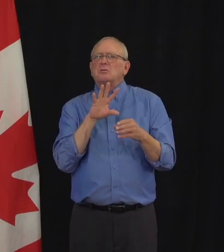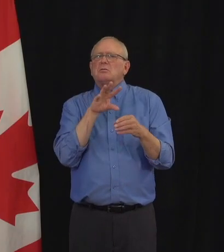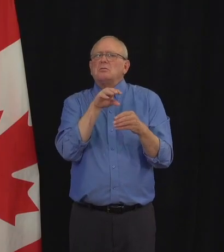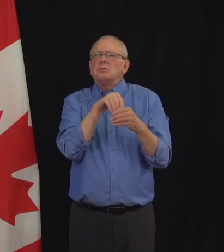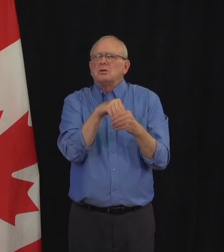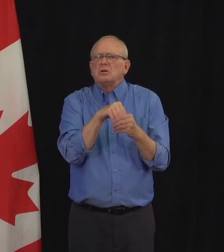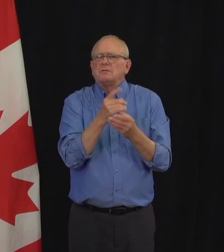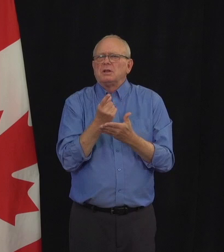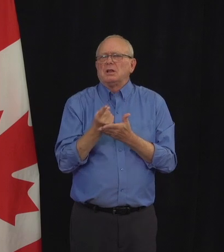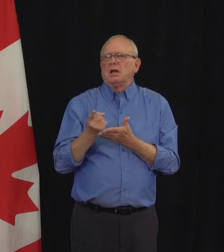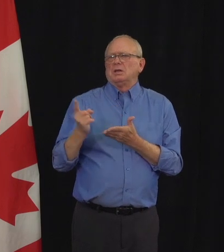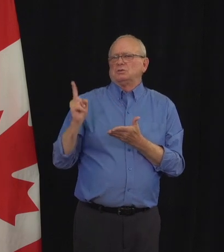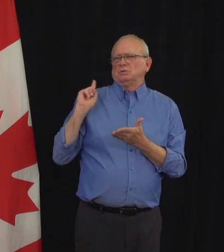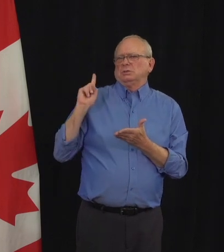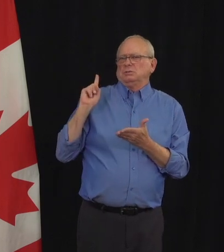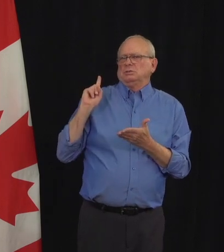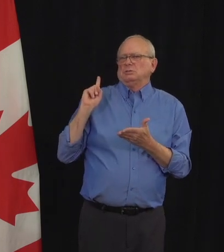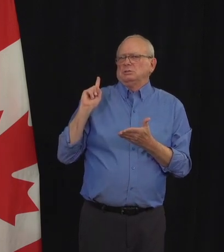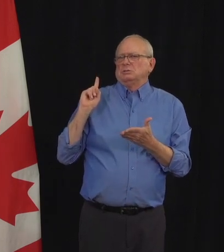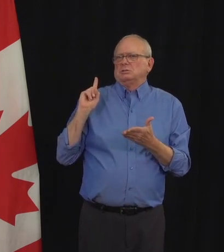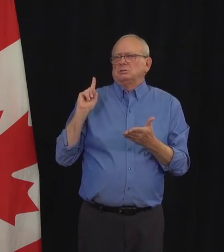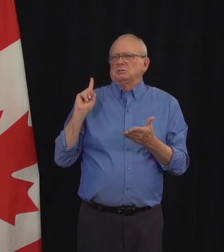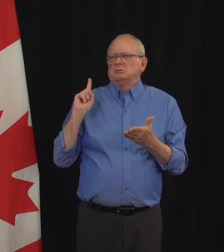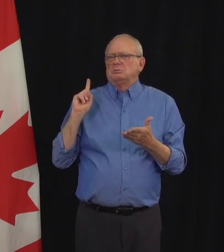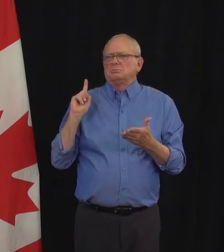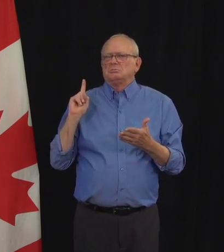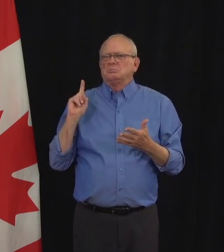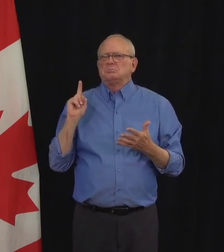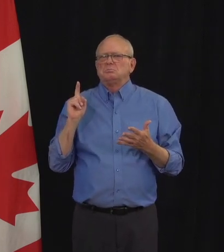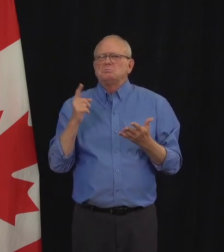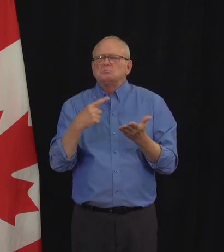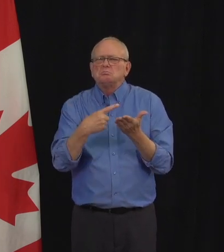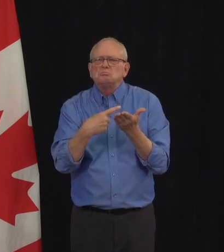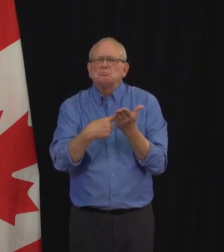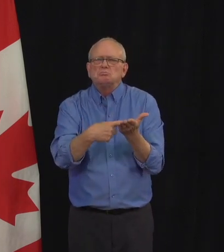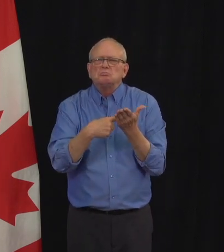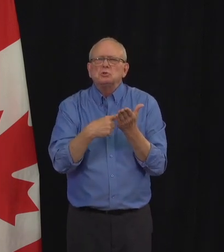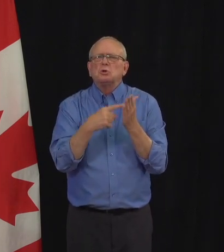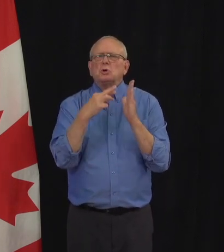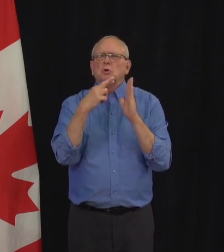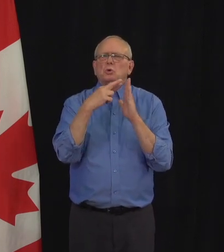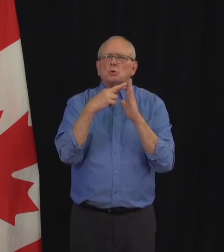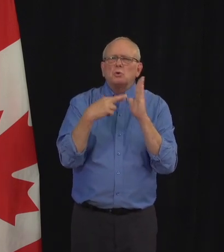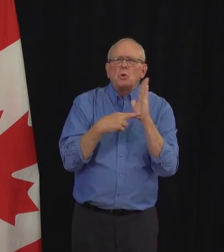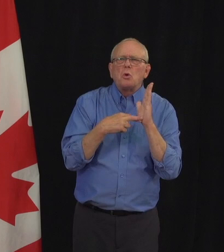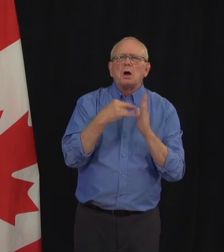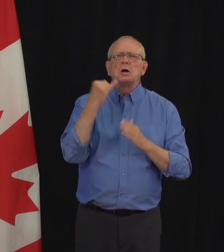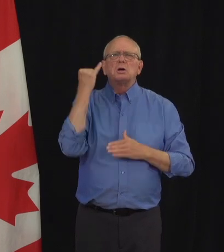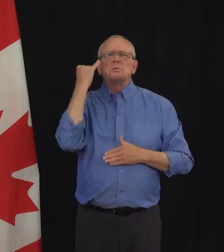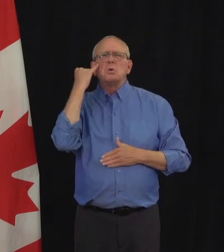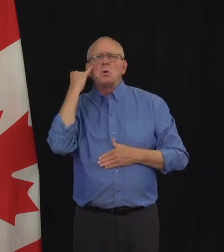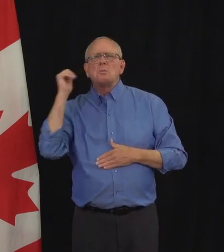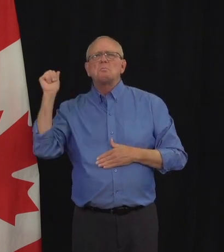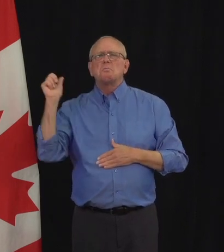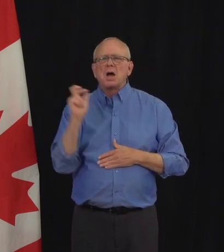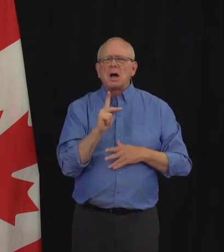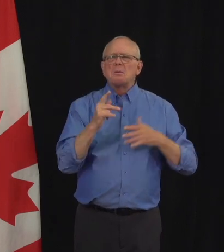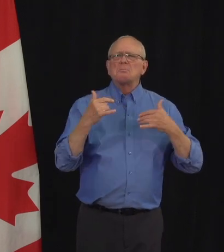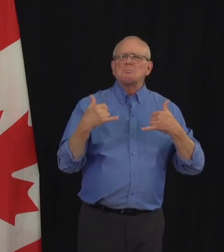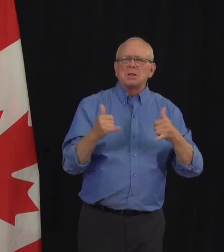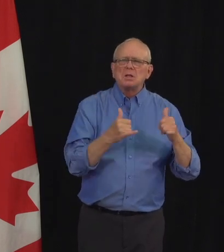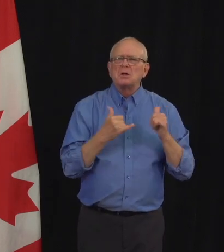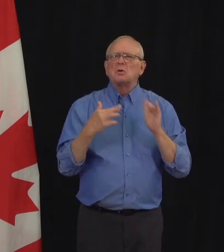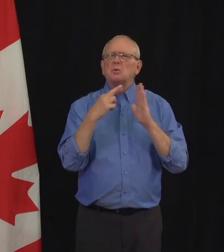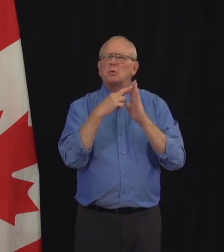protocols. So it's not, I don't feel like I've been left out of the loop. I believe I've had an opportunity to provide input.